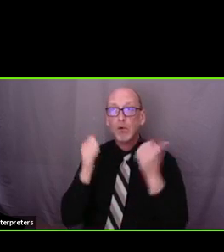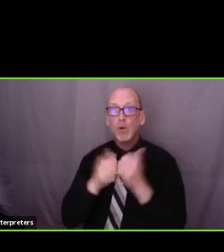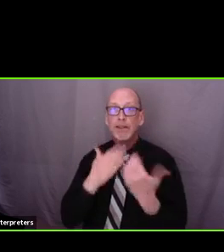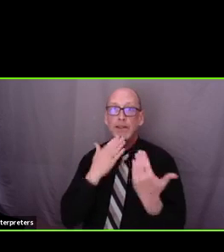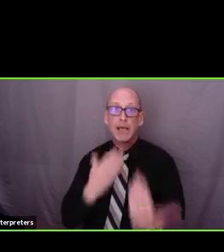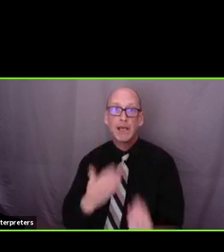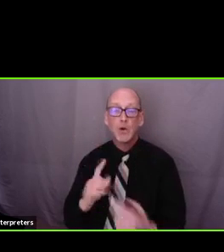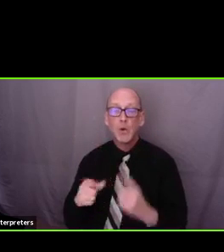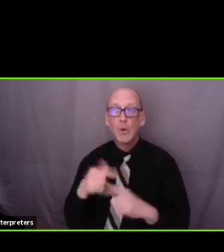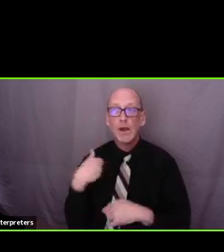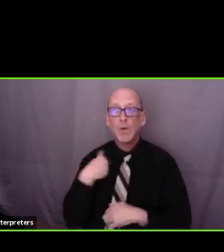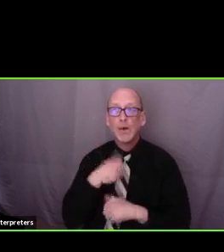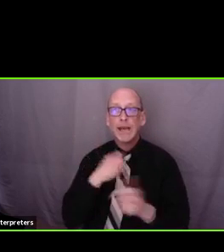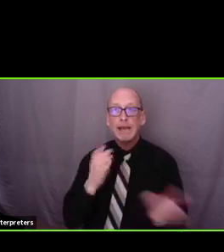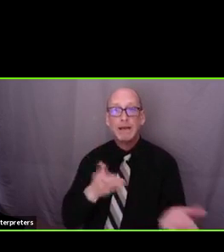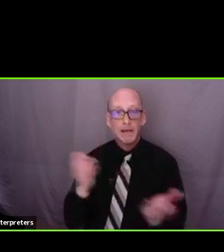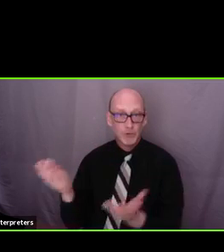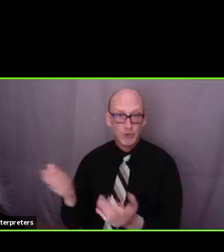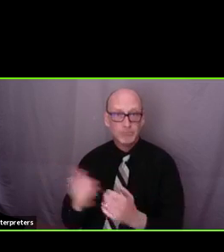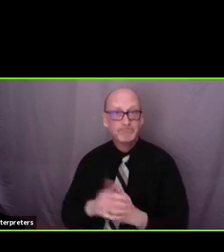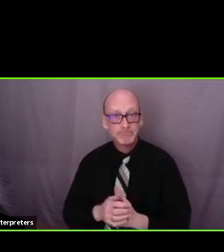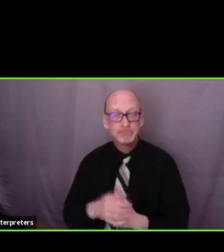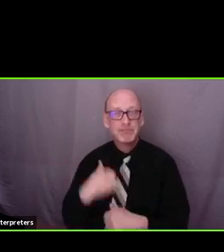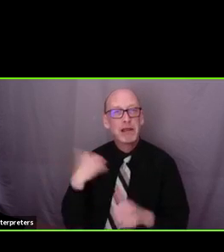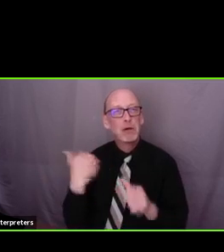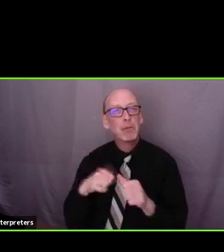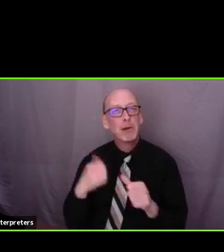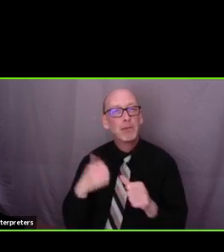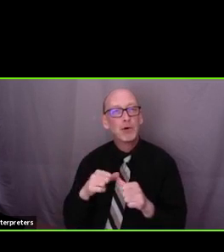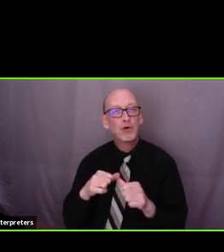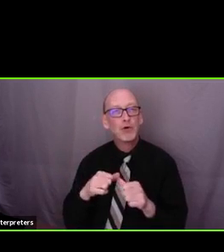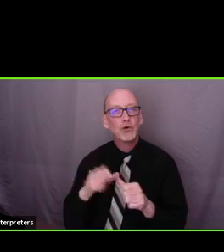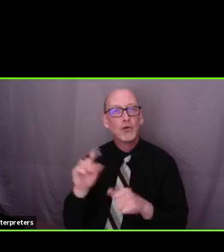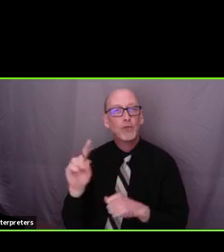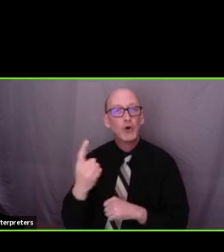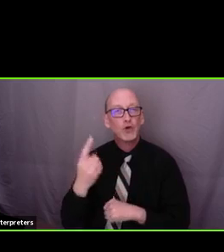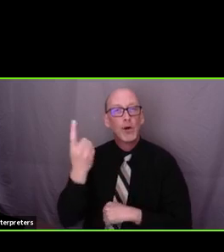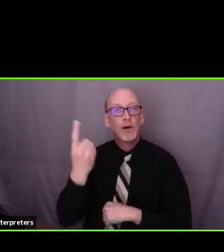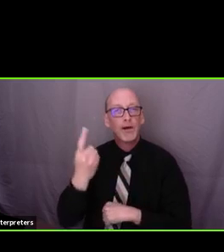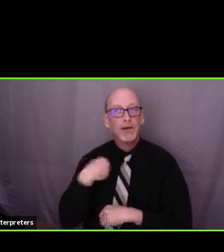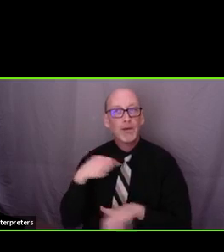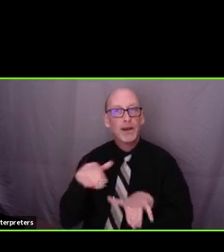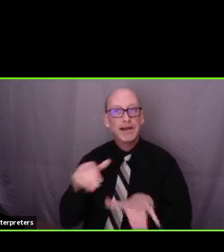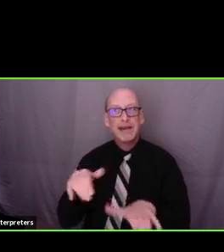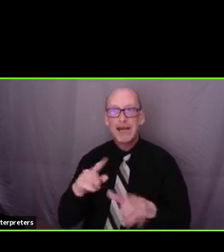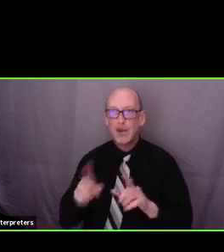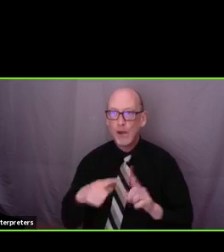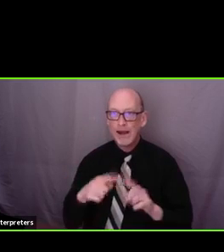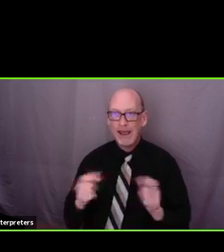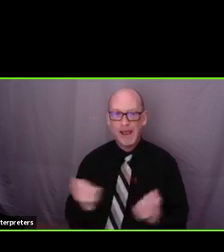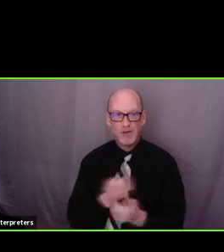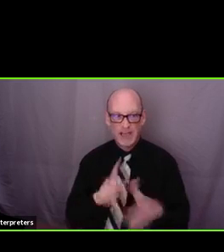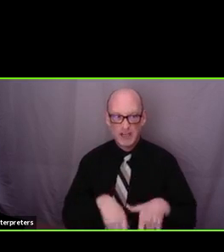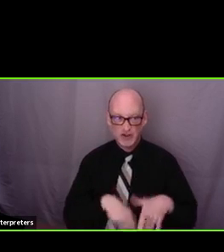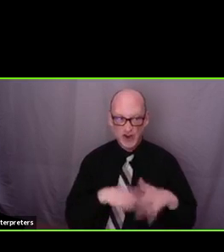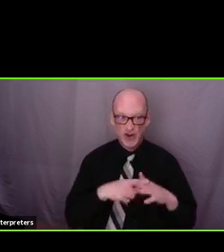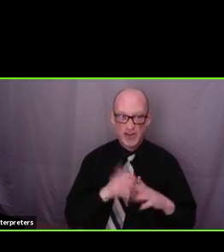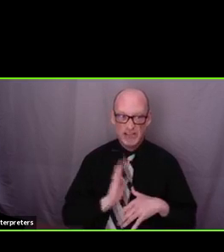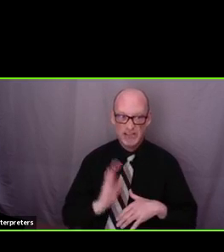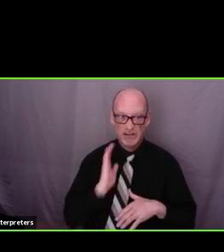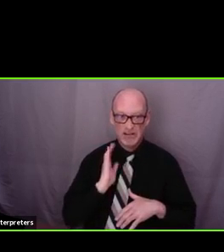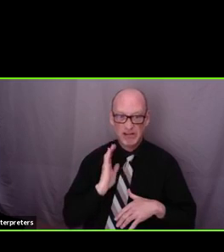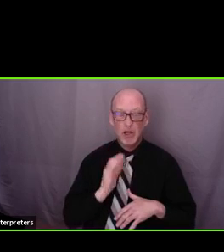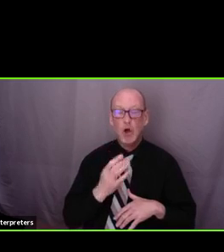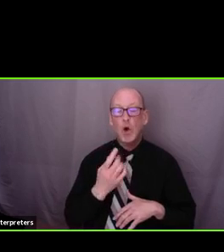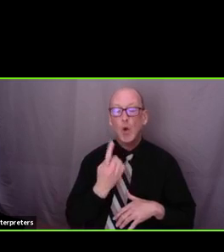make these deliveries. I remember the very first one that we did right when everything was kicking off. A colleague of